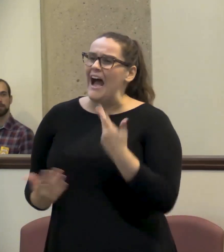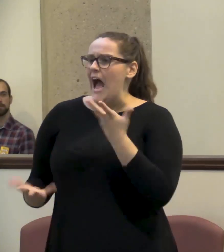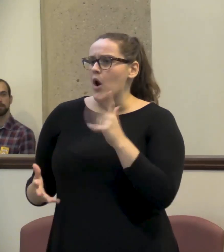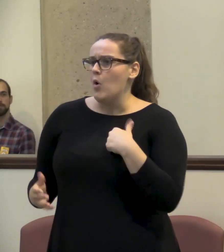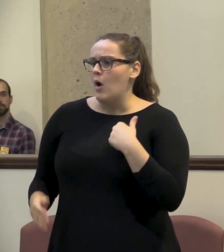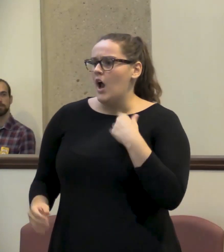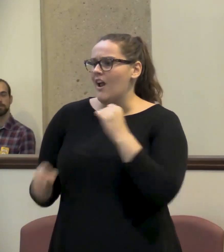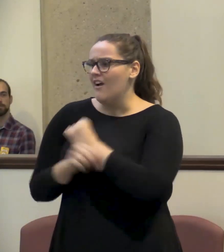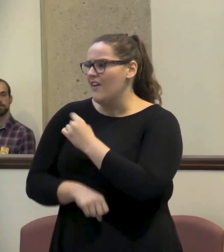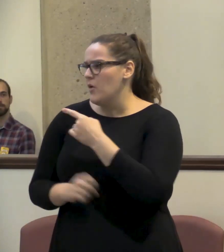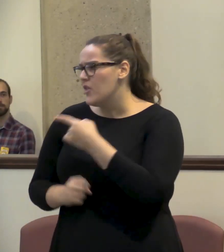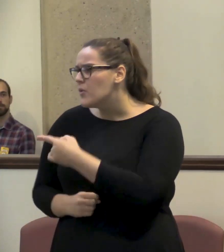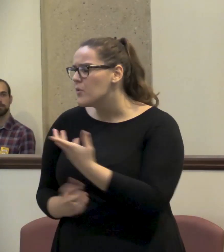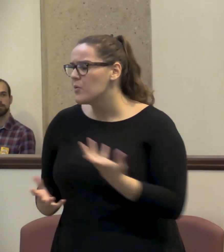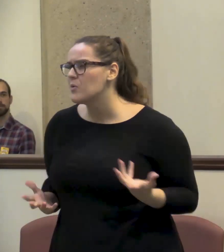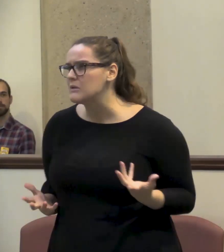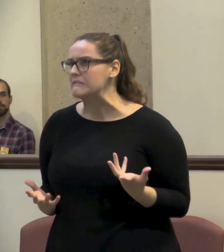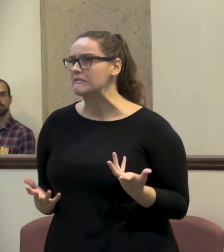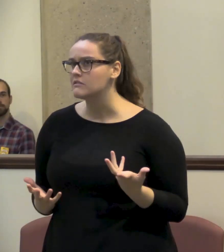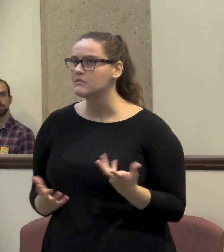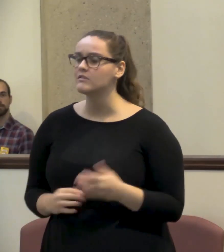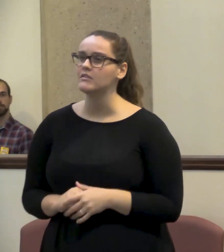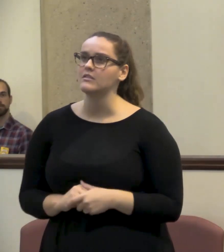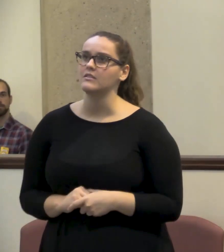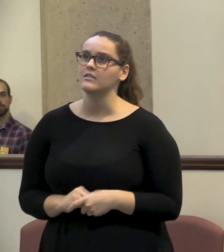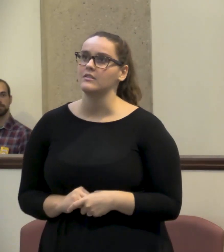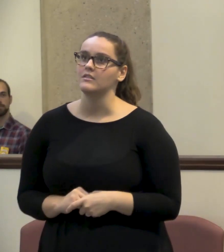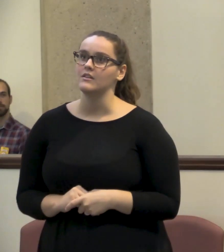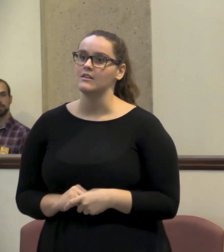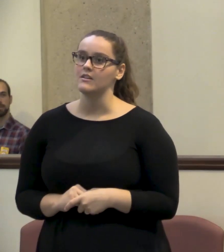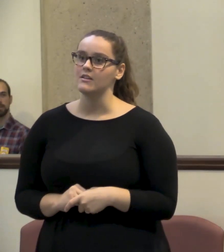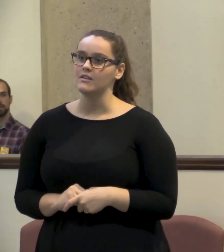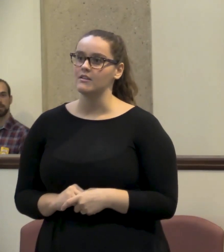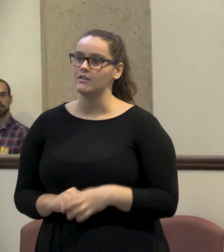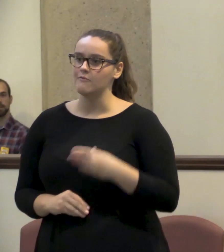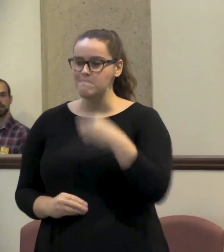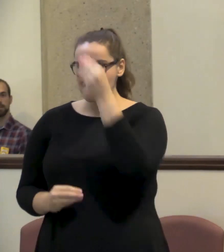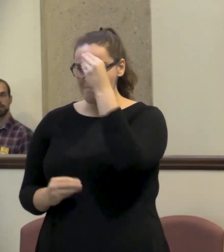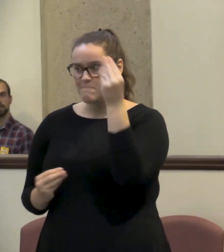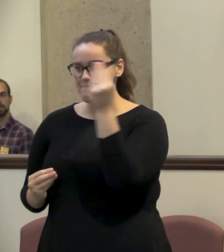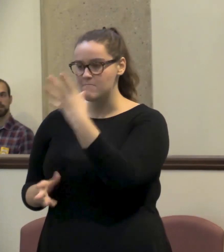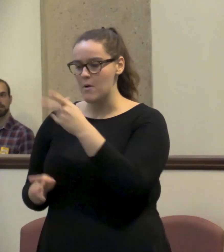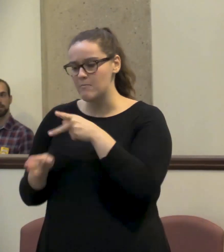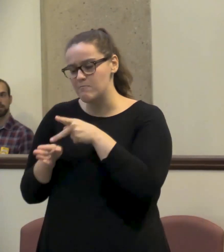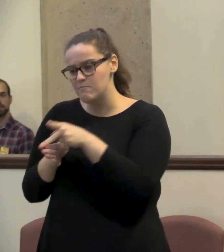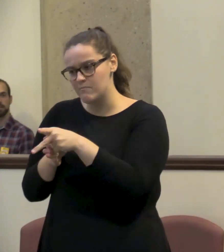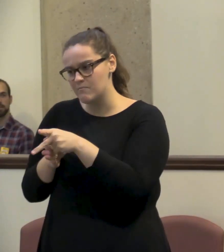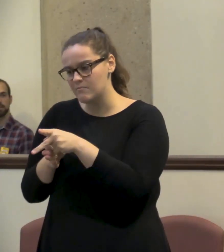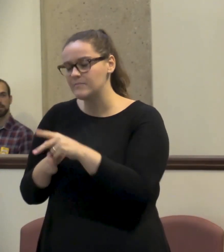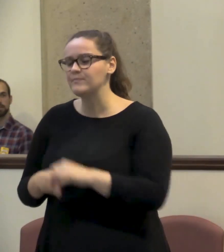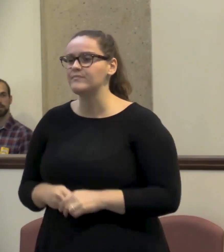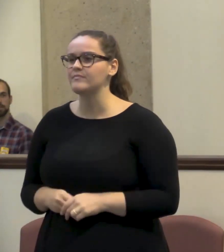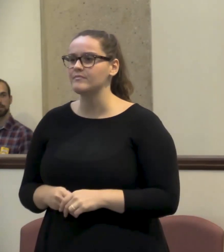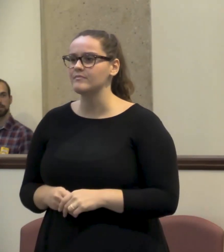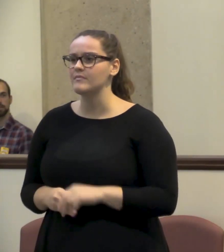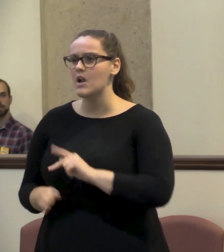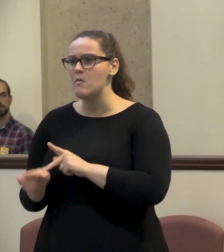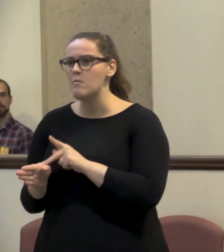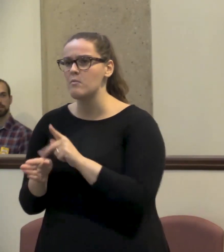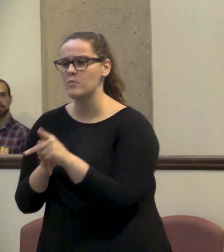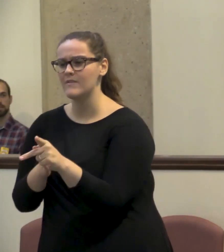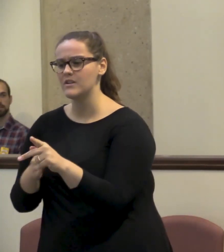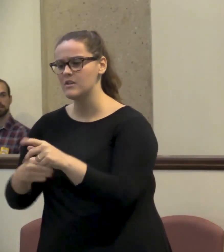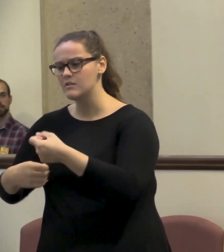fight with you, but he said, I'm going to tell you something about professionals. Professionals built the